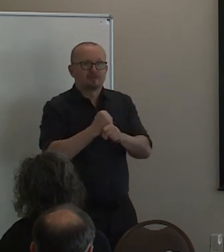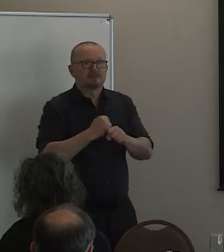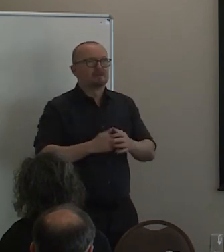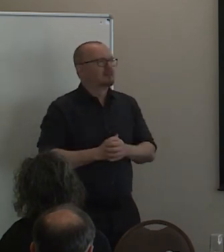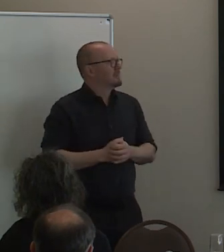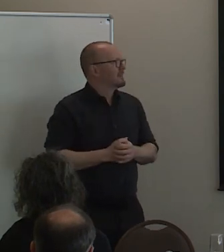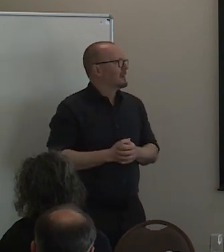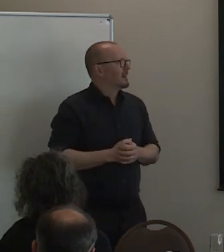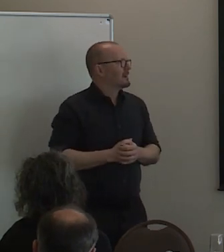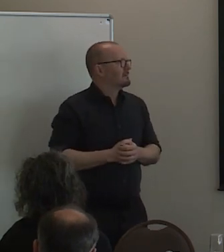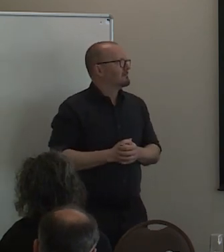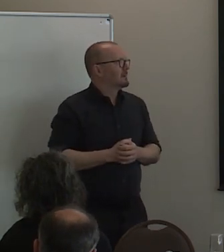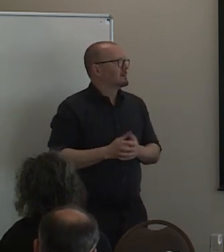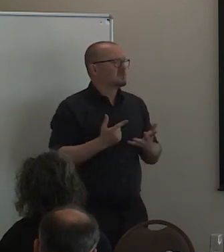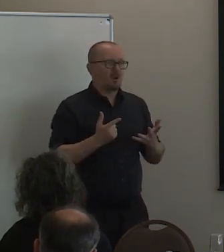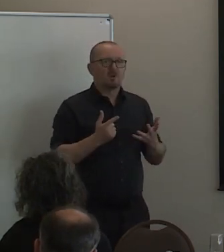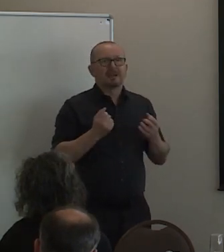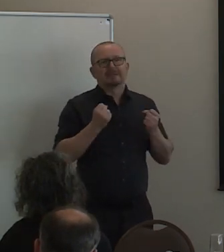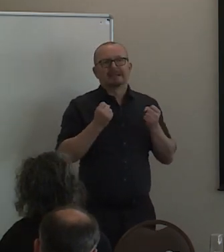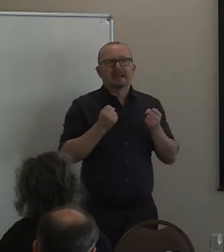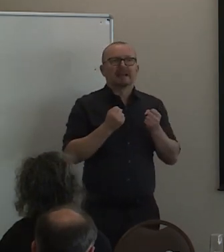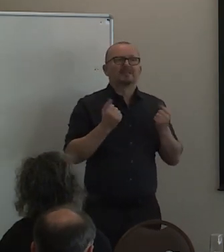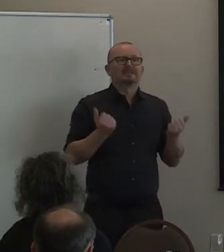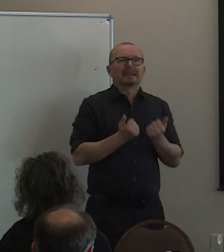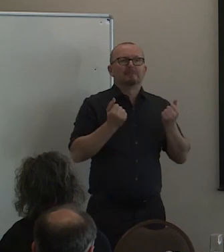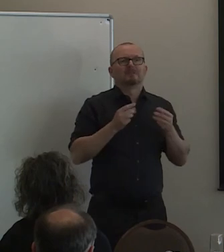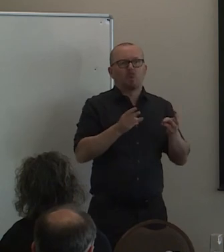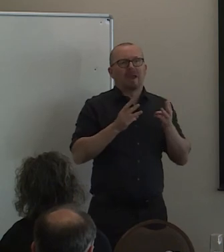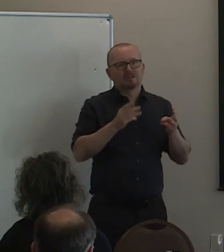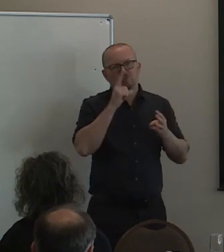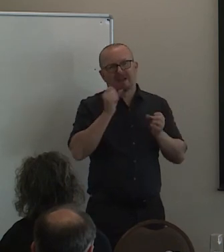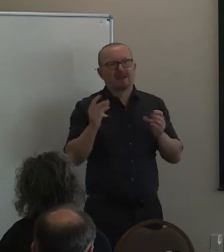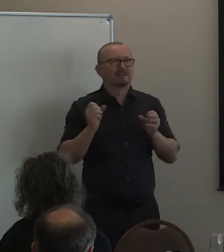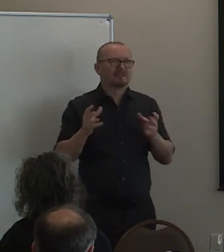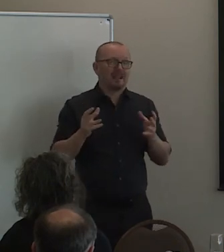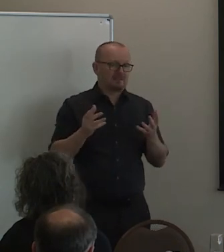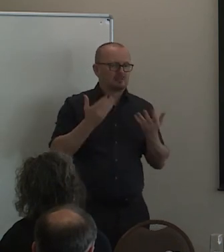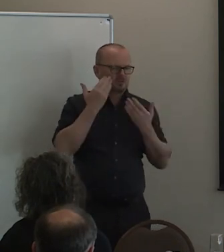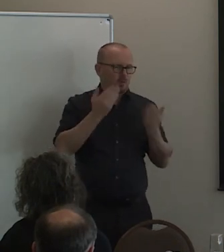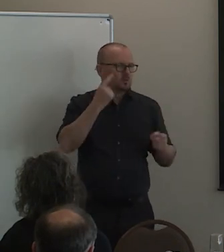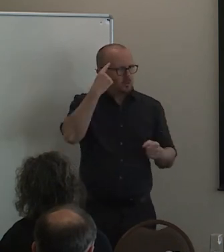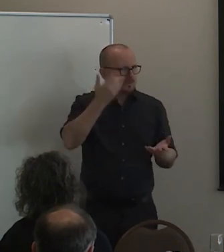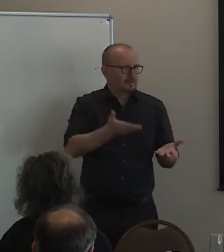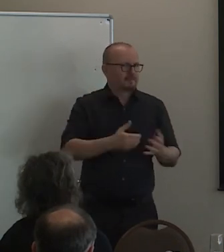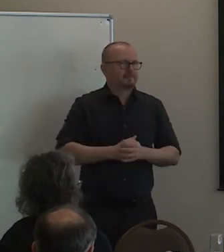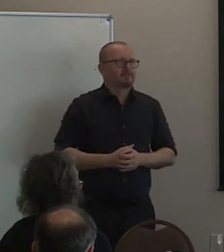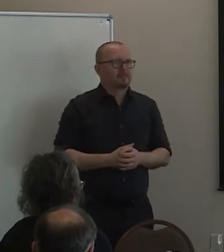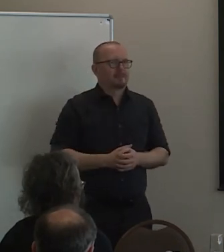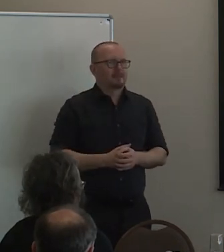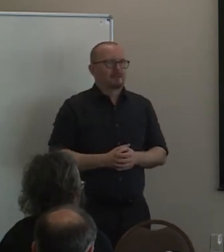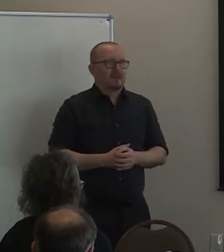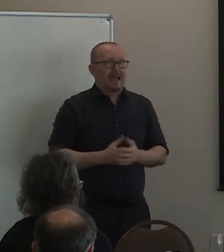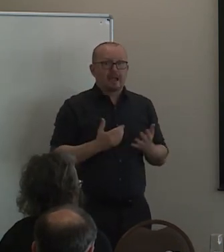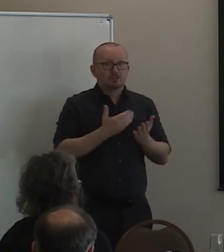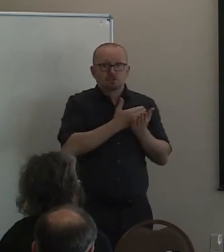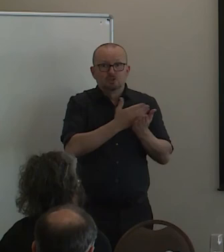Yeah, there's heaps of ways you can sort of just push stuff to the edge, which is kind of fun and reveals what you think. And share your